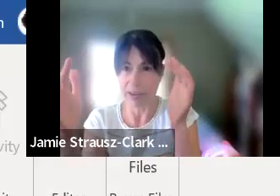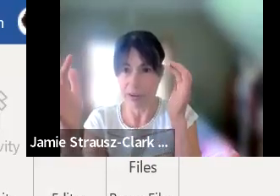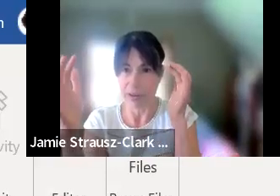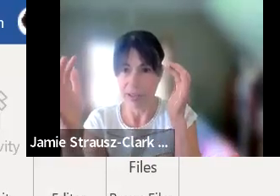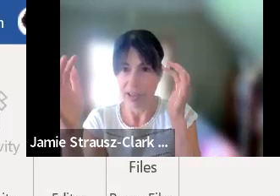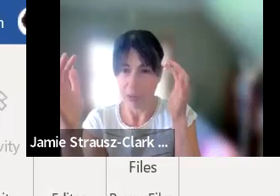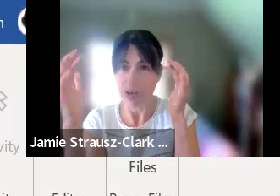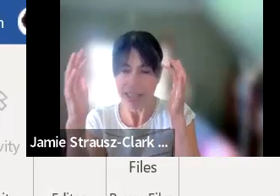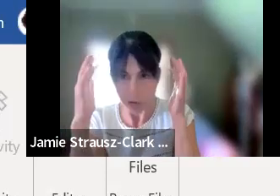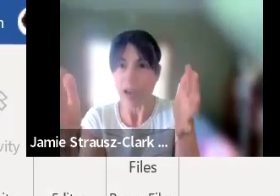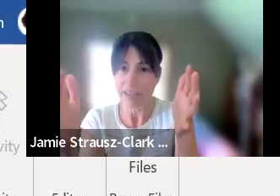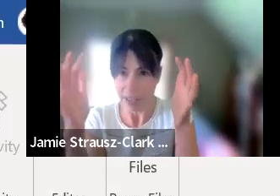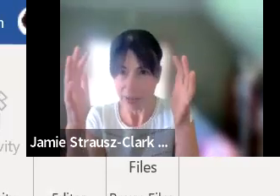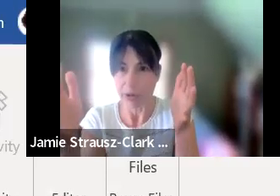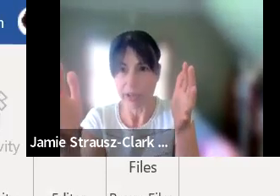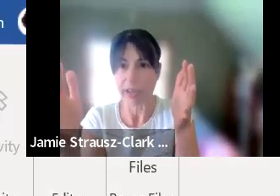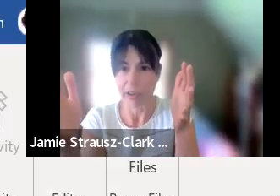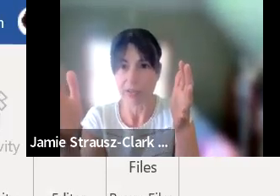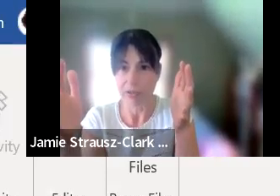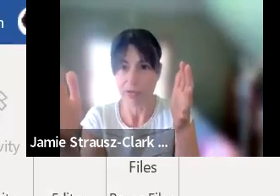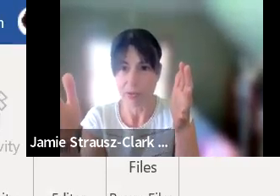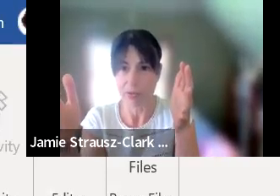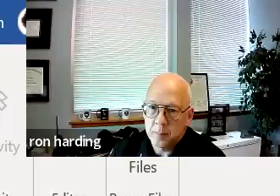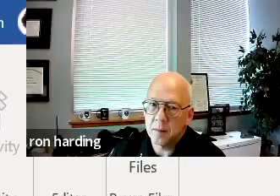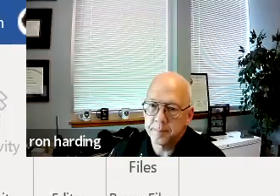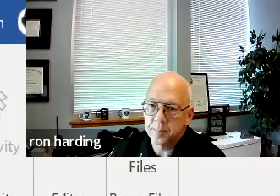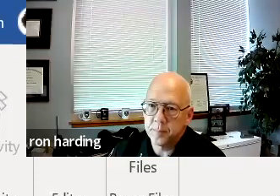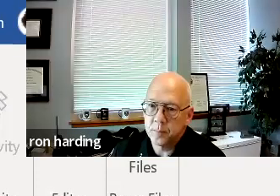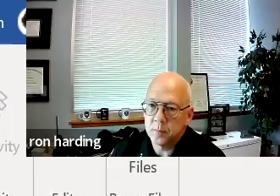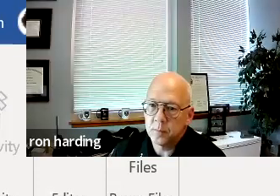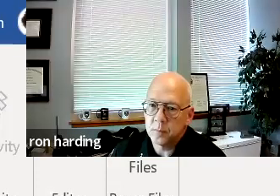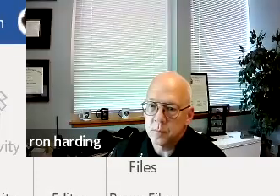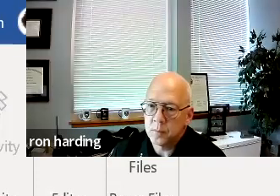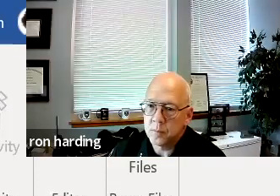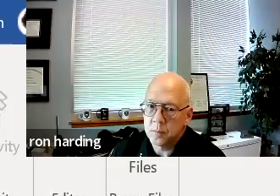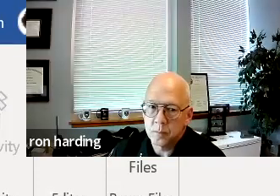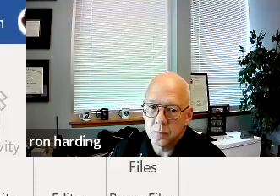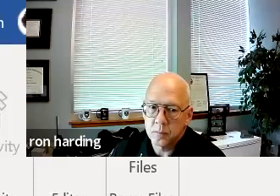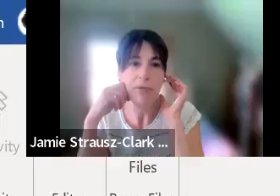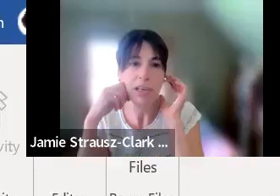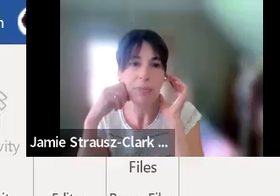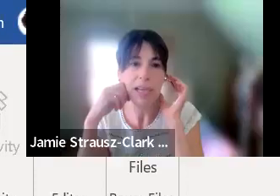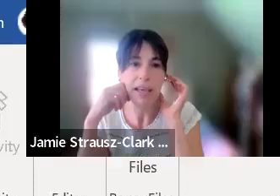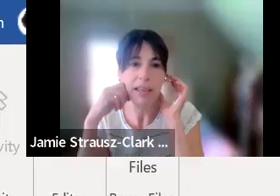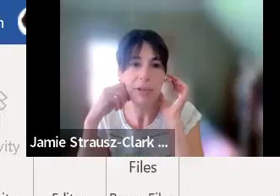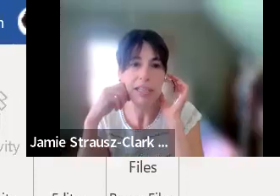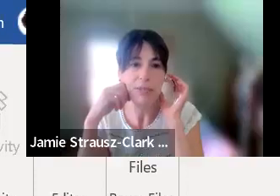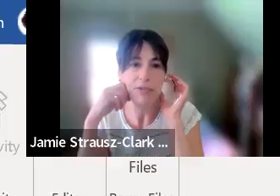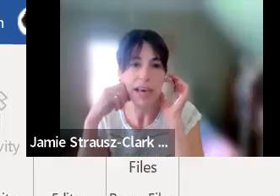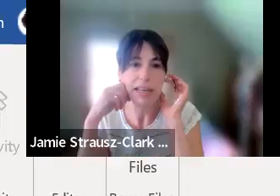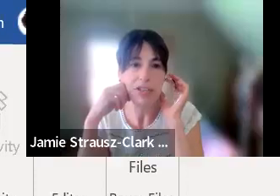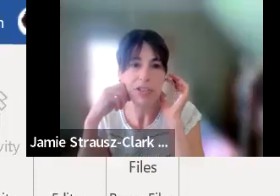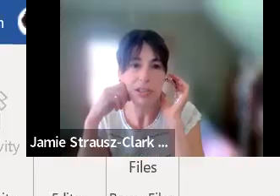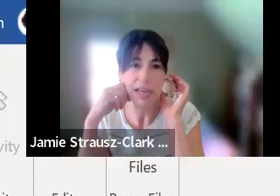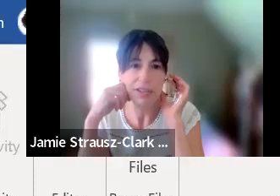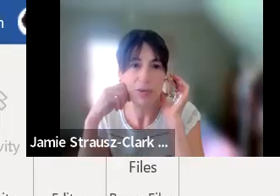something other, I want to see an arrest and a booking here for what I've experienced. Okay, so Nicola, maybe we can, let's move